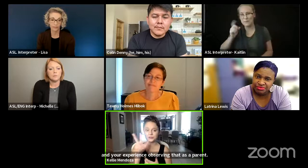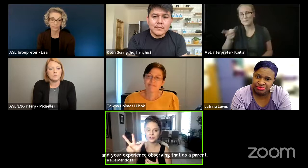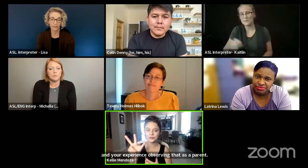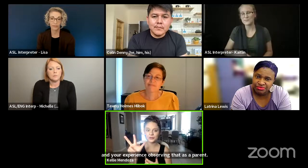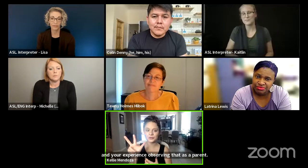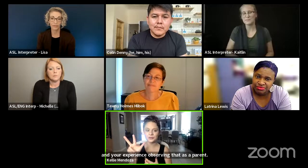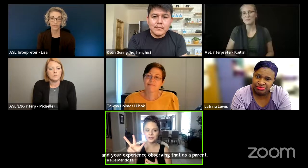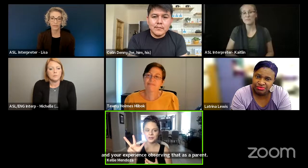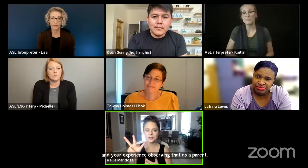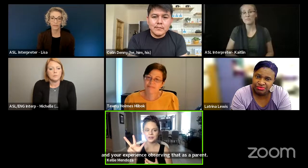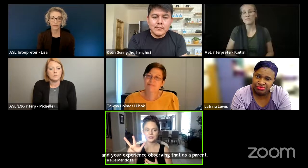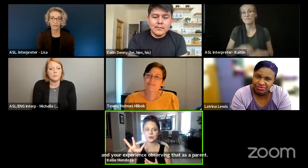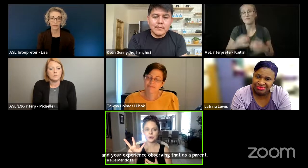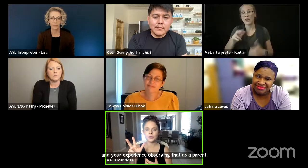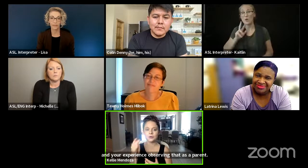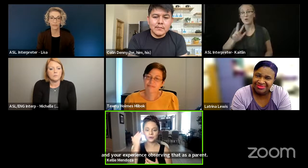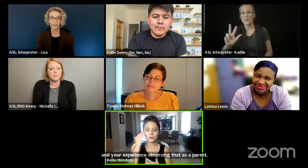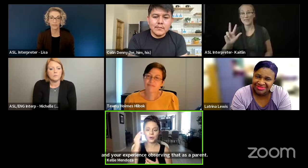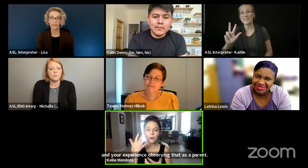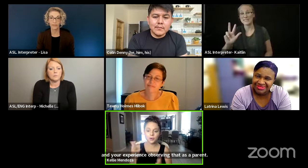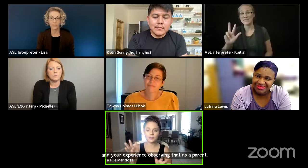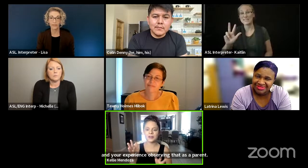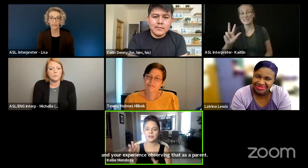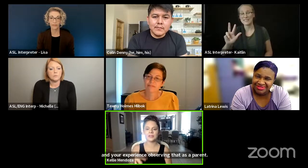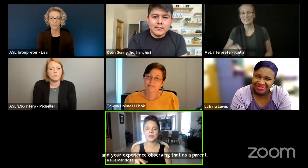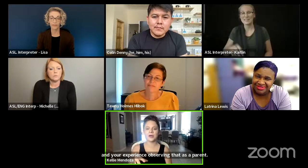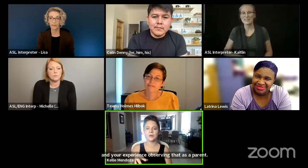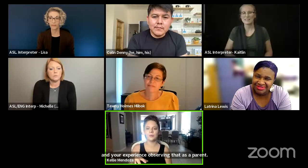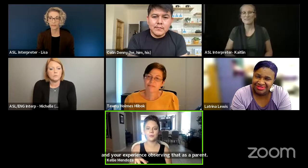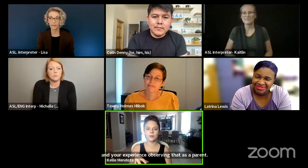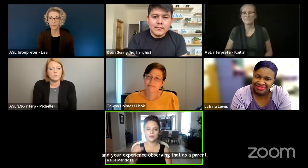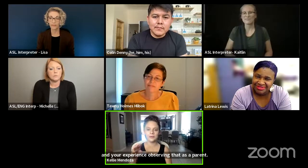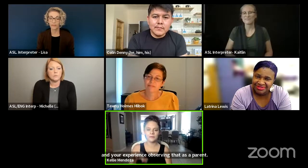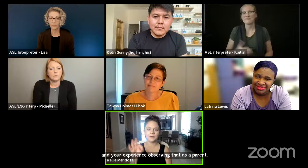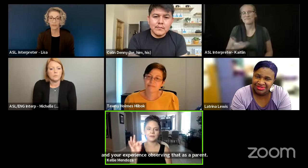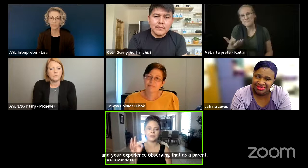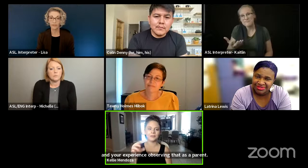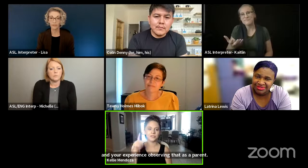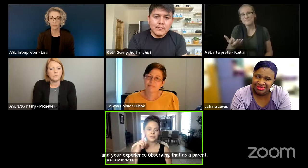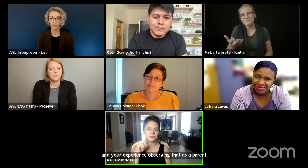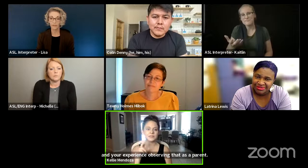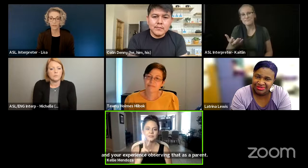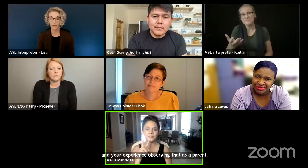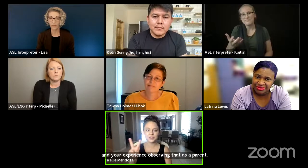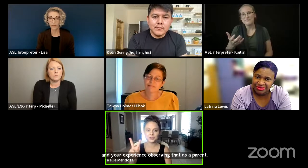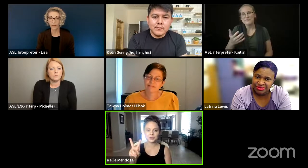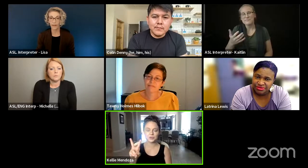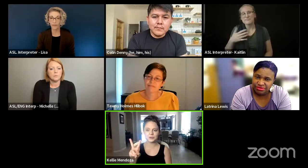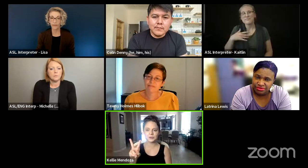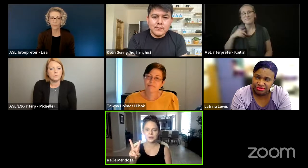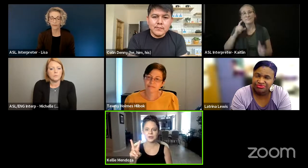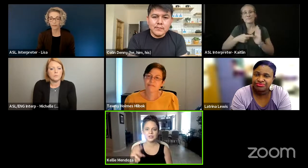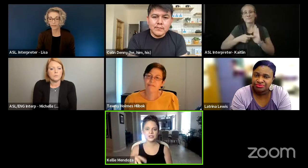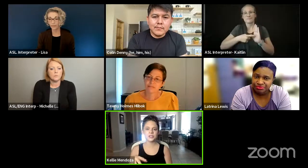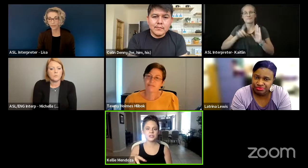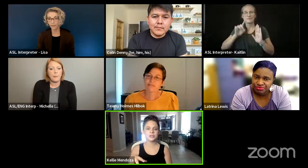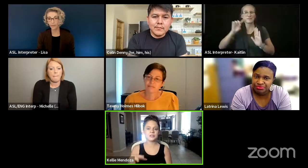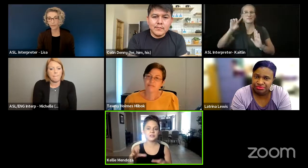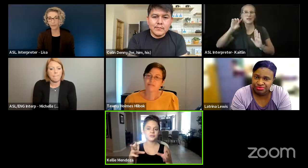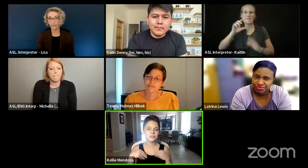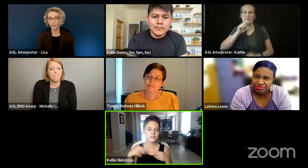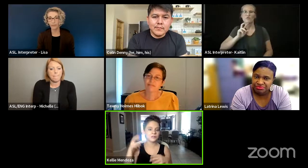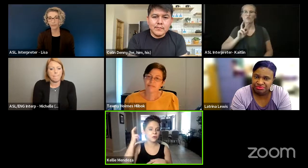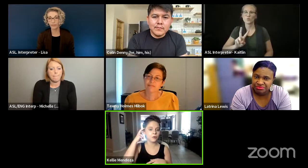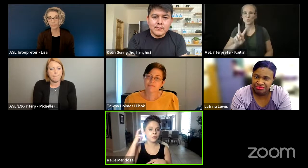She's 3 years old. So you know already that we found out that she was deaf at 2.